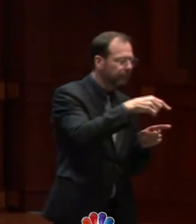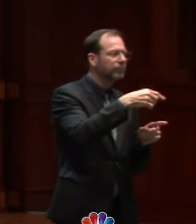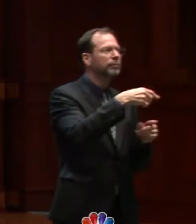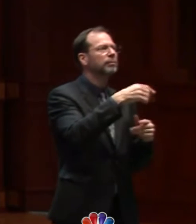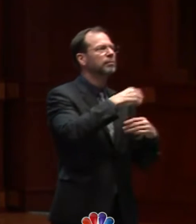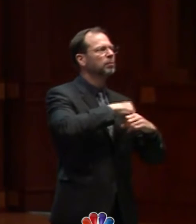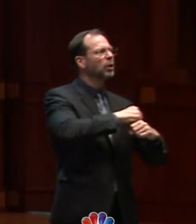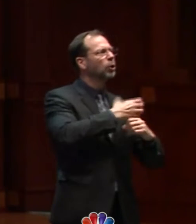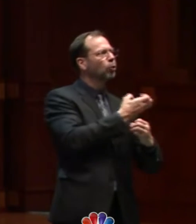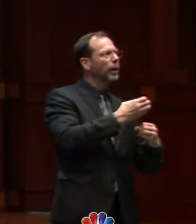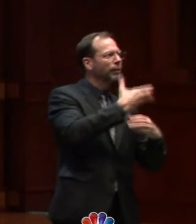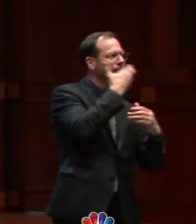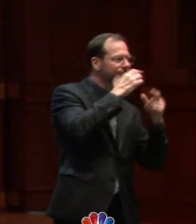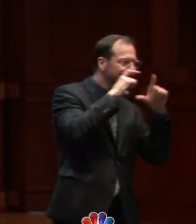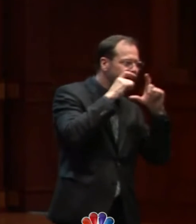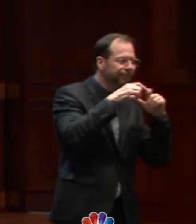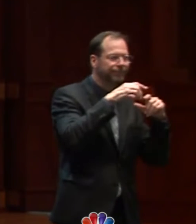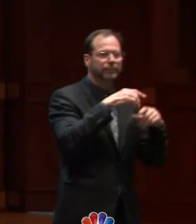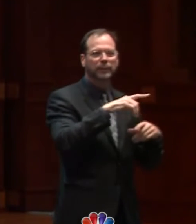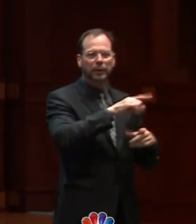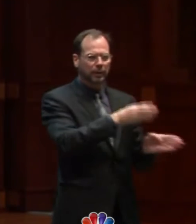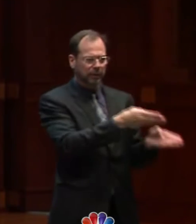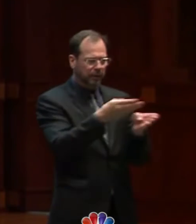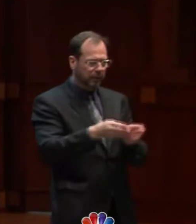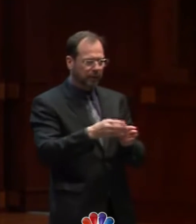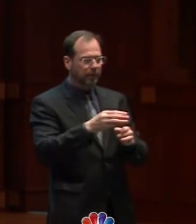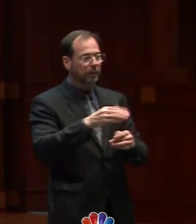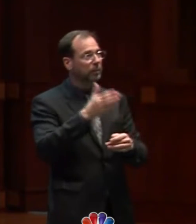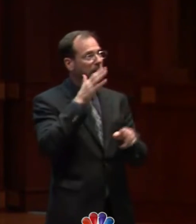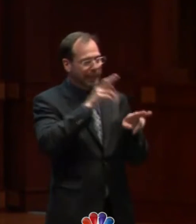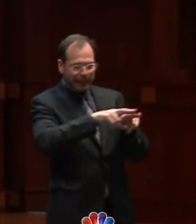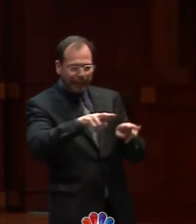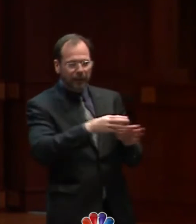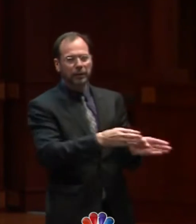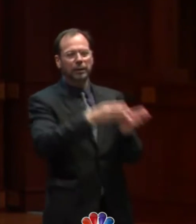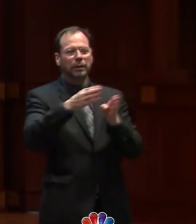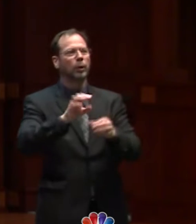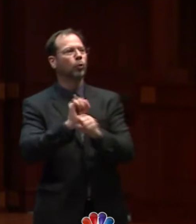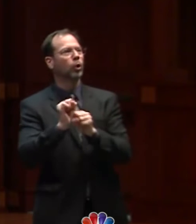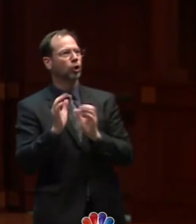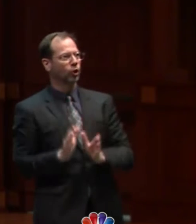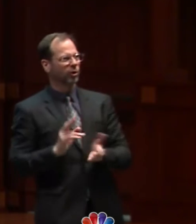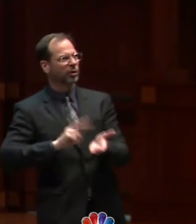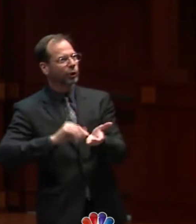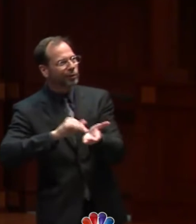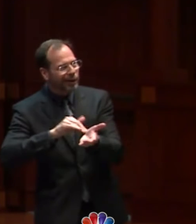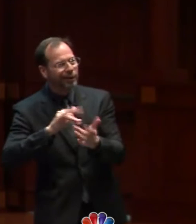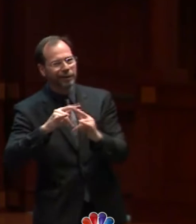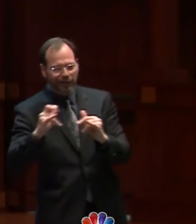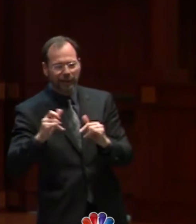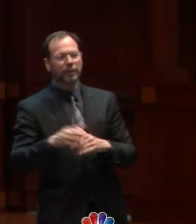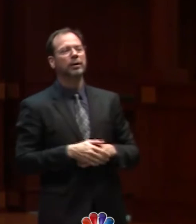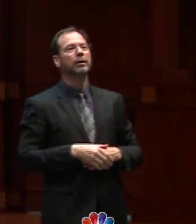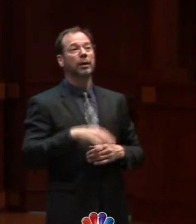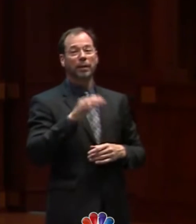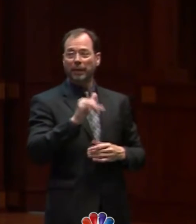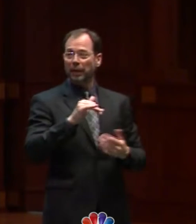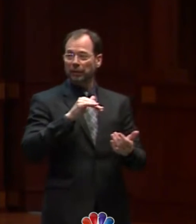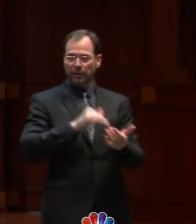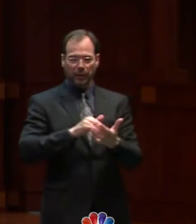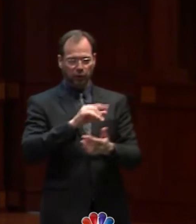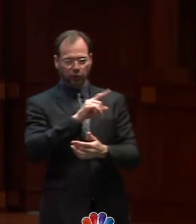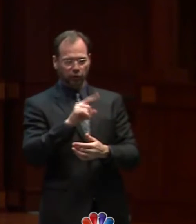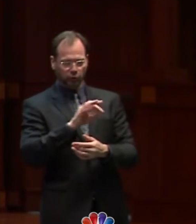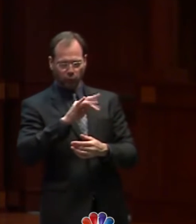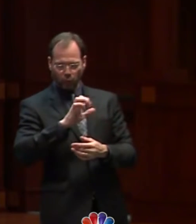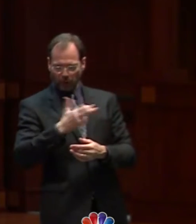PPE, the other is for hospital beds, the other is for personnel and staff. And again, that is an issue that Dr. Zerwas